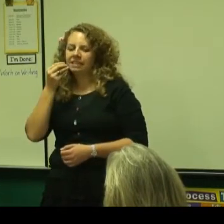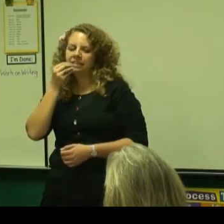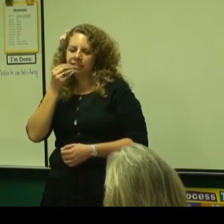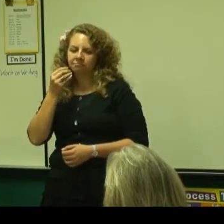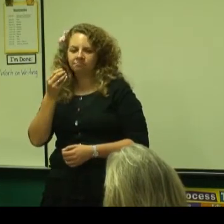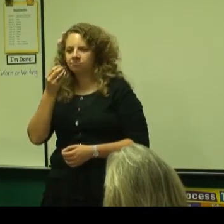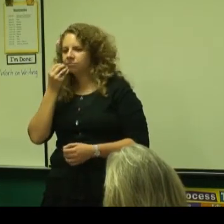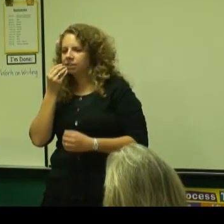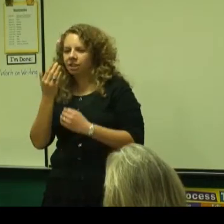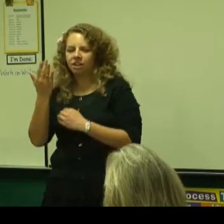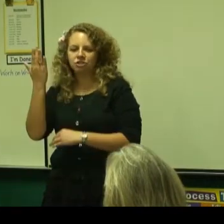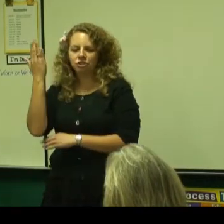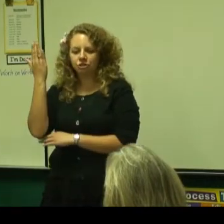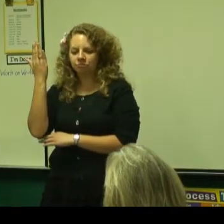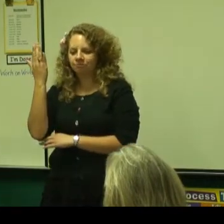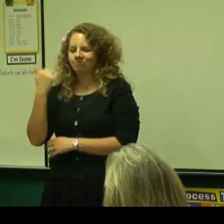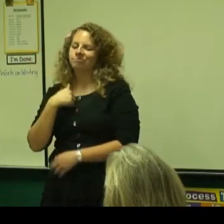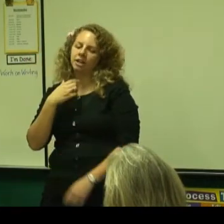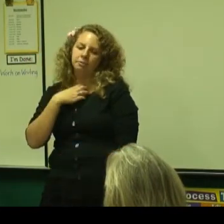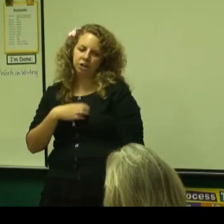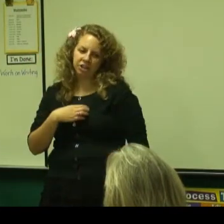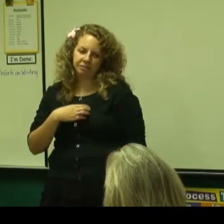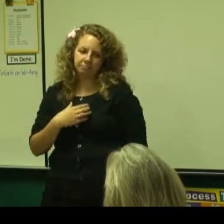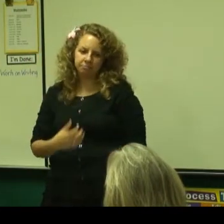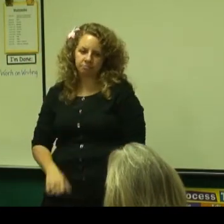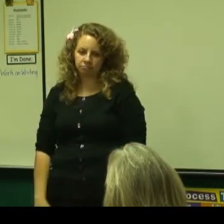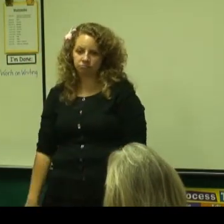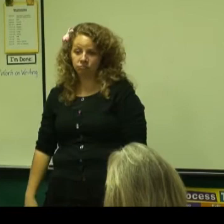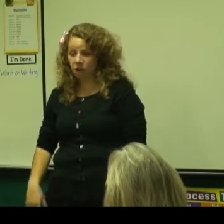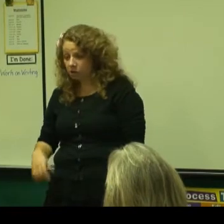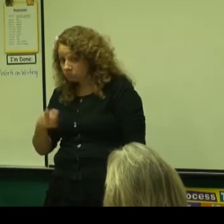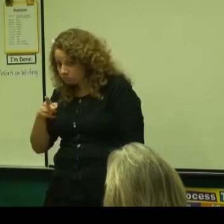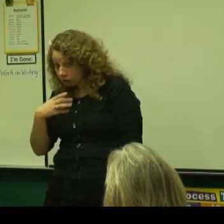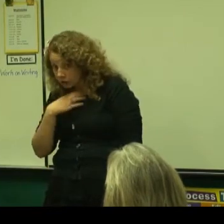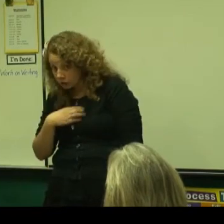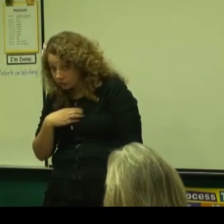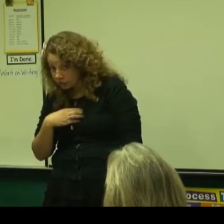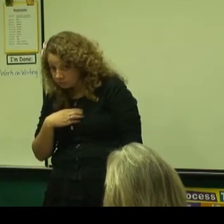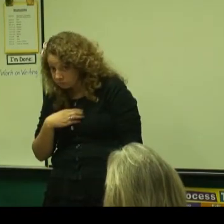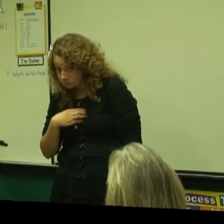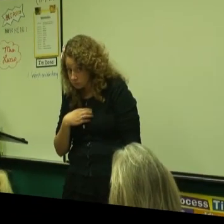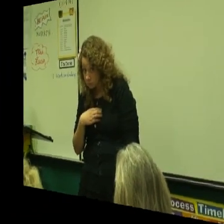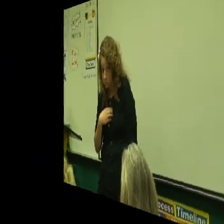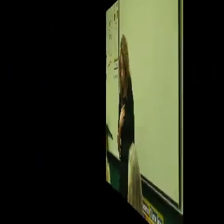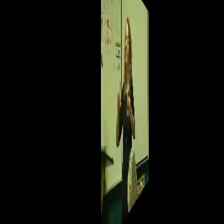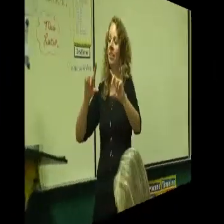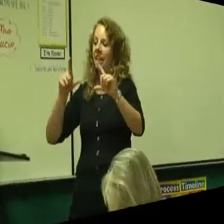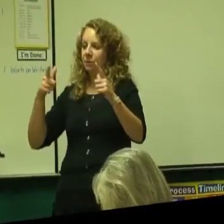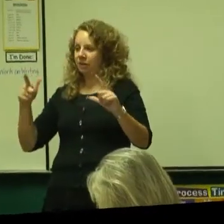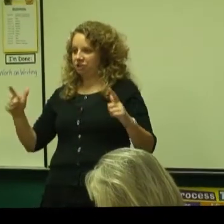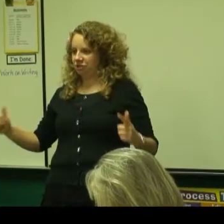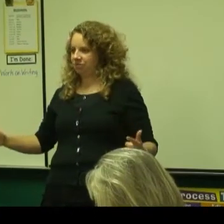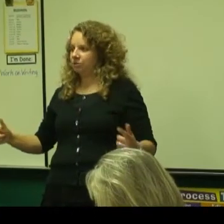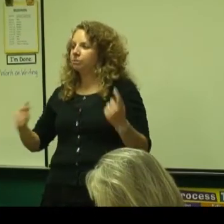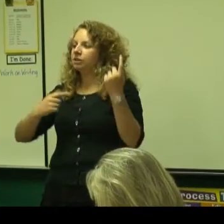eat lunch. I'm hungry. Oh, are you hungry? Okay. Language. So we